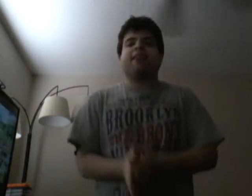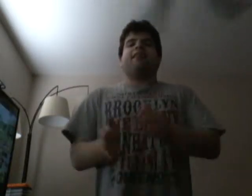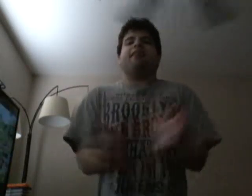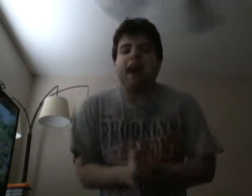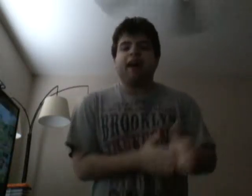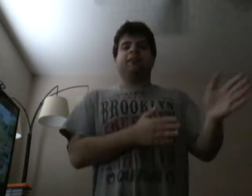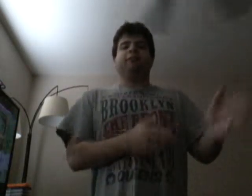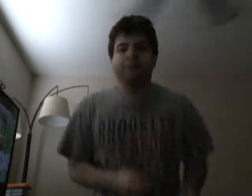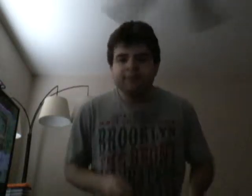no